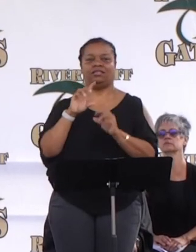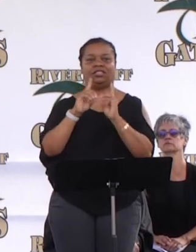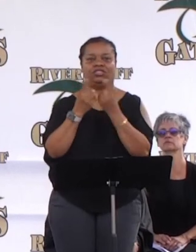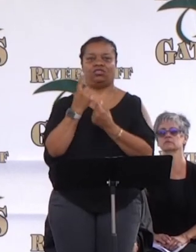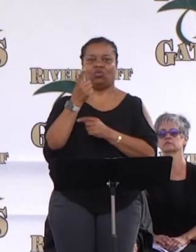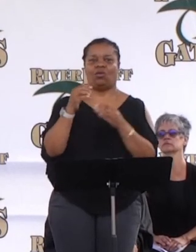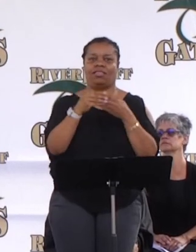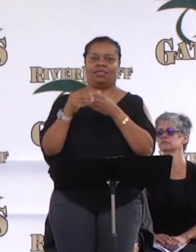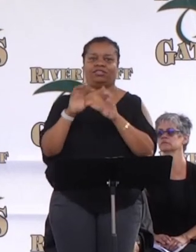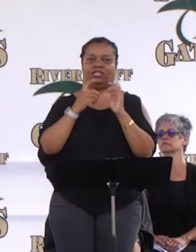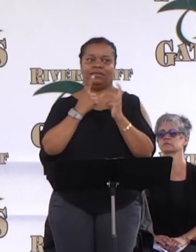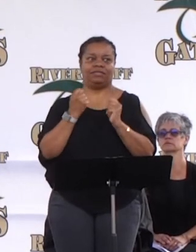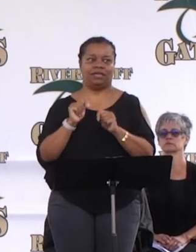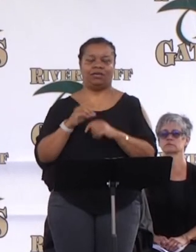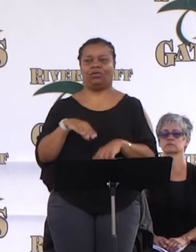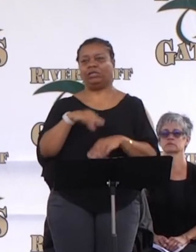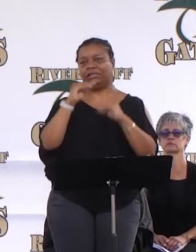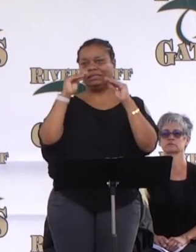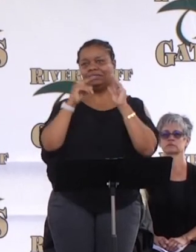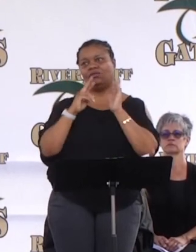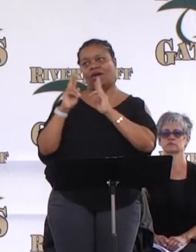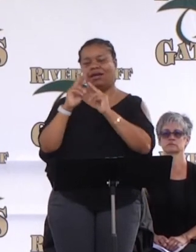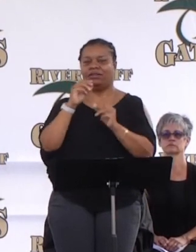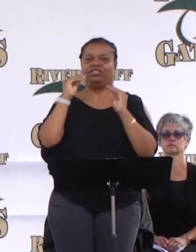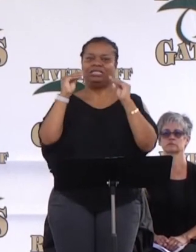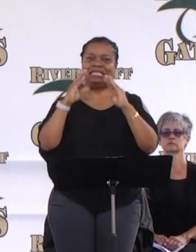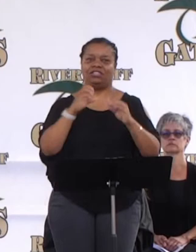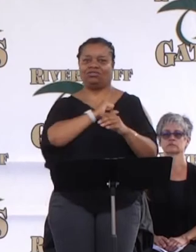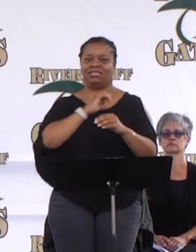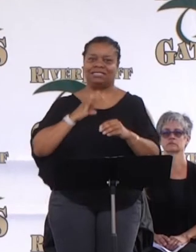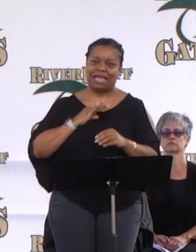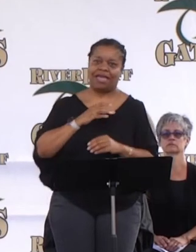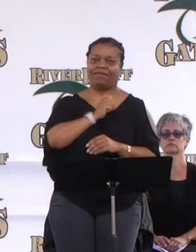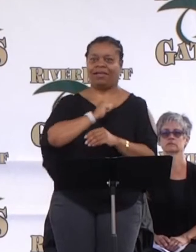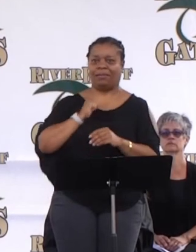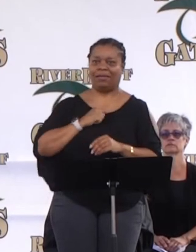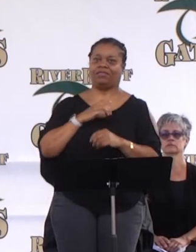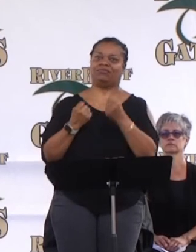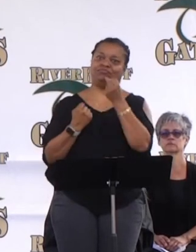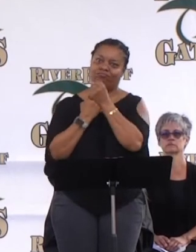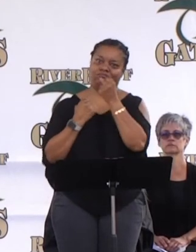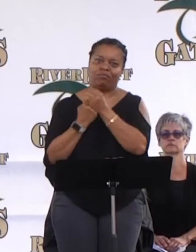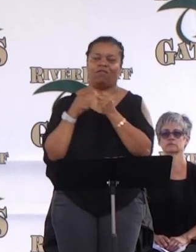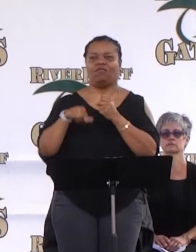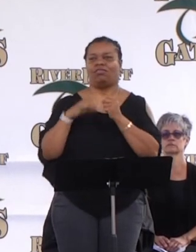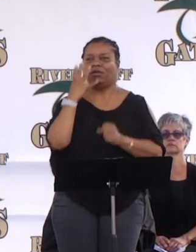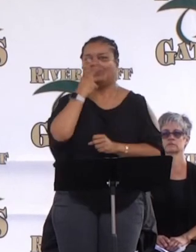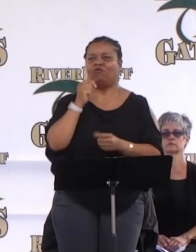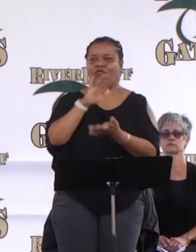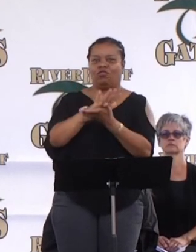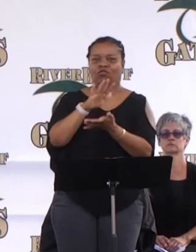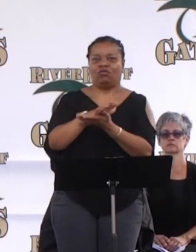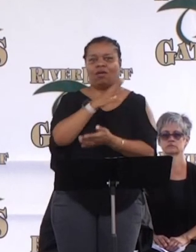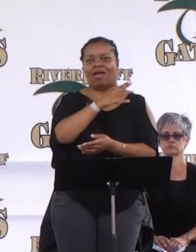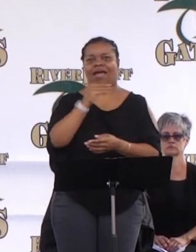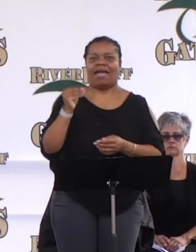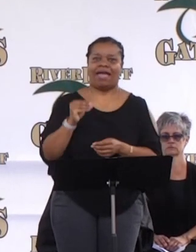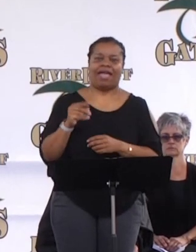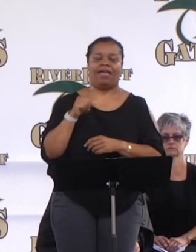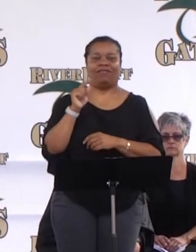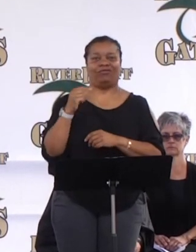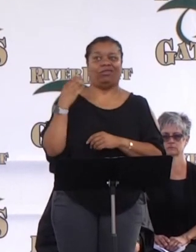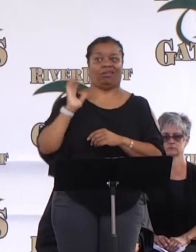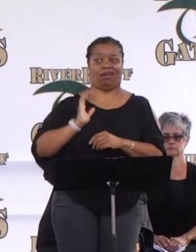to highlight the teachers, staff members, and administrators who have been the foundation for this beautiful school and for us students the